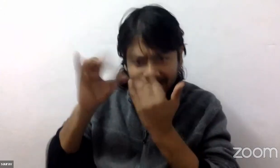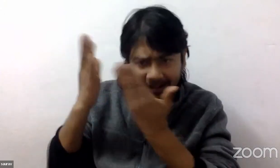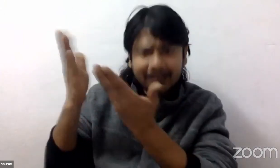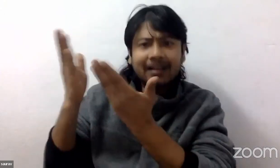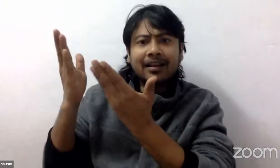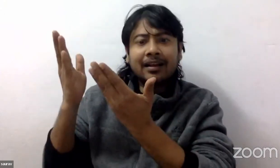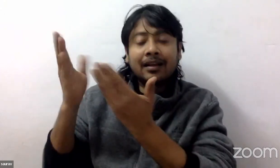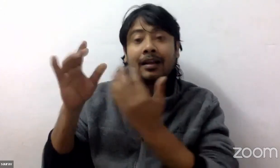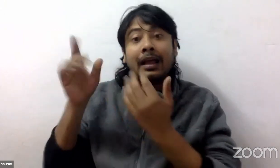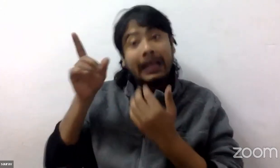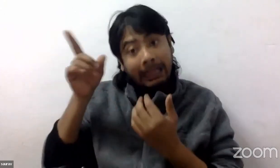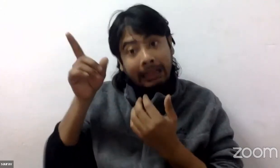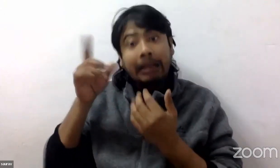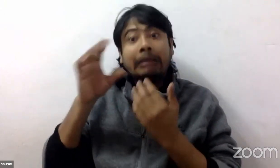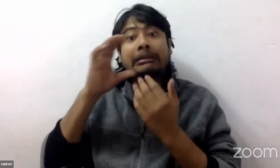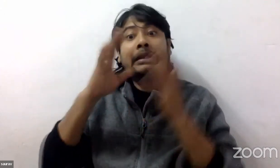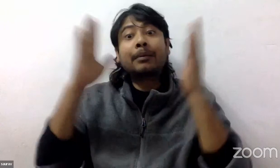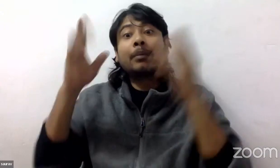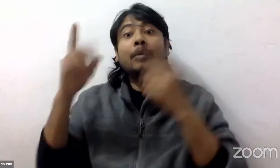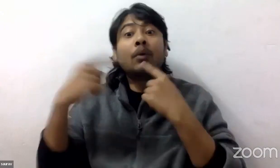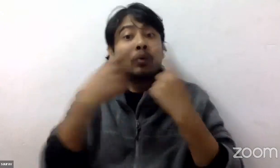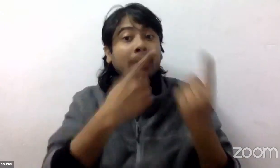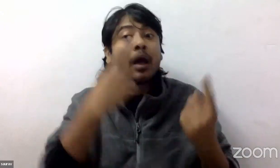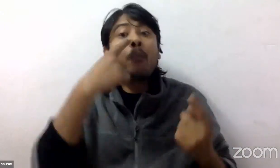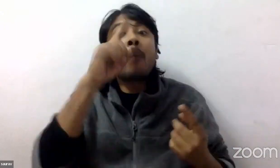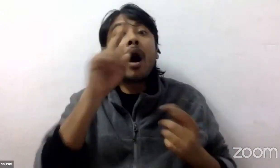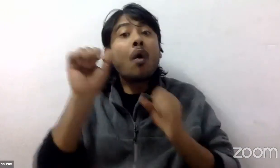You should always observe Ekadashi.